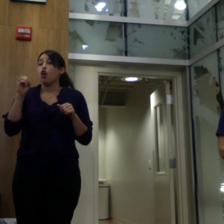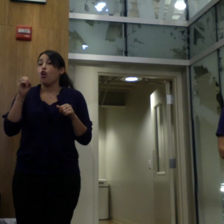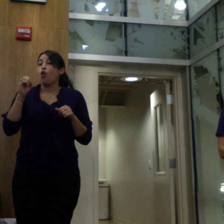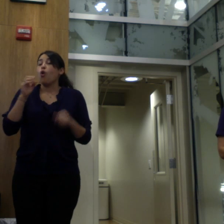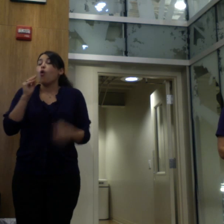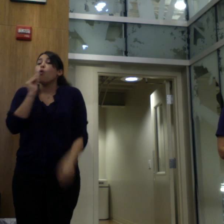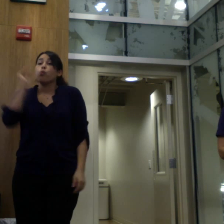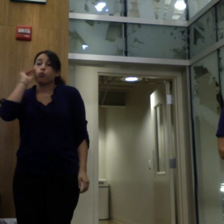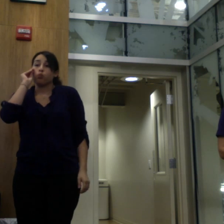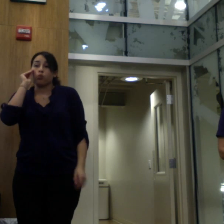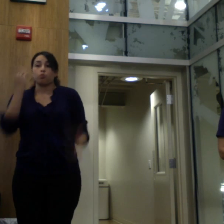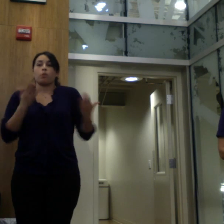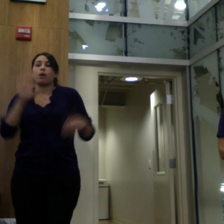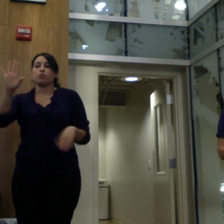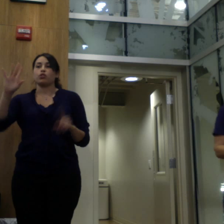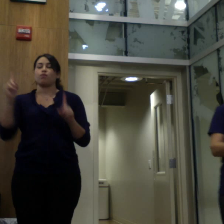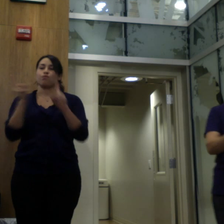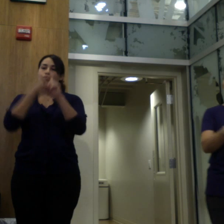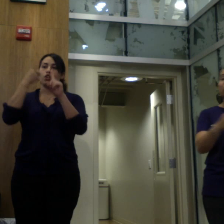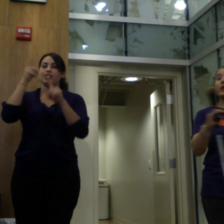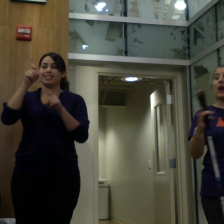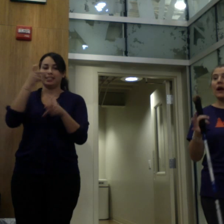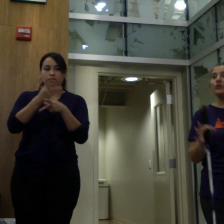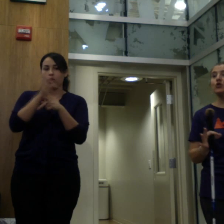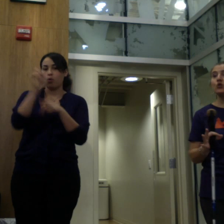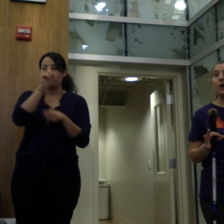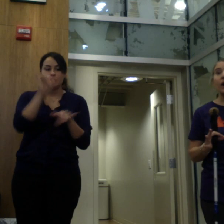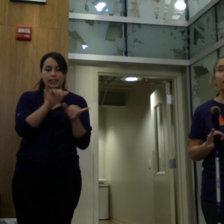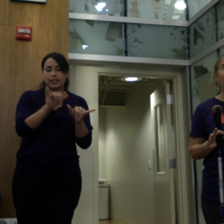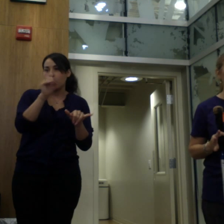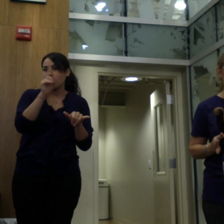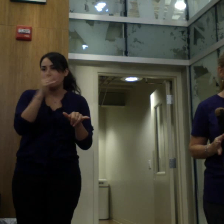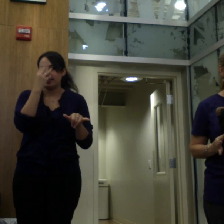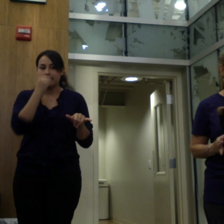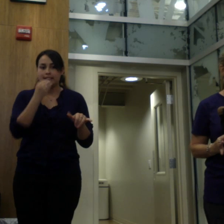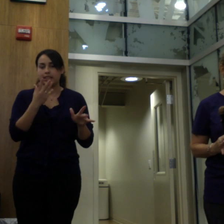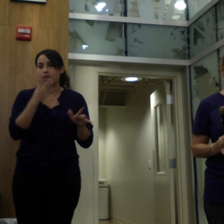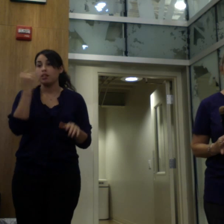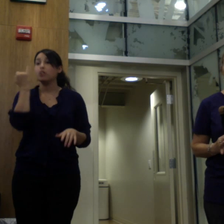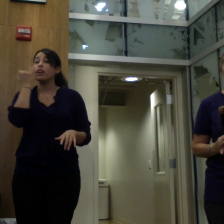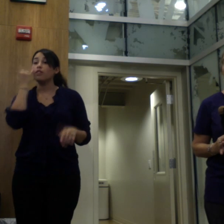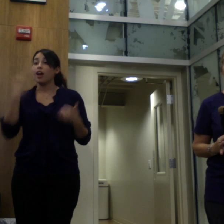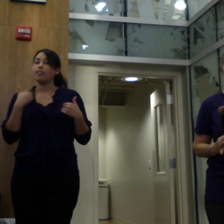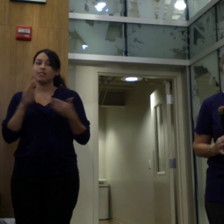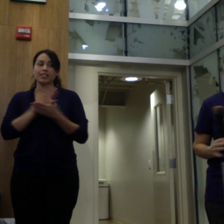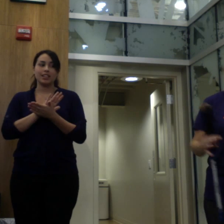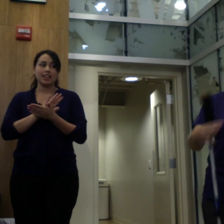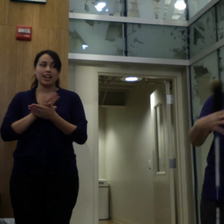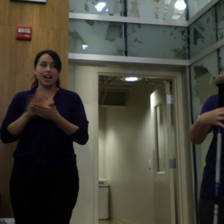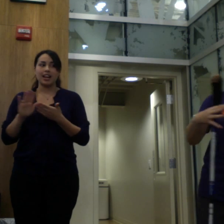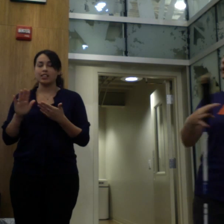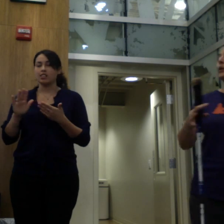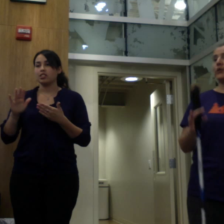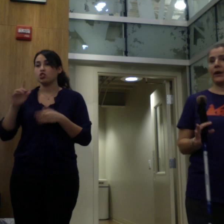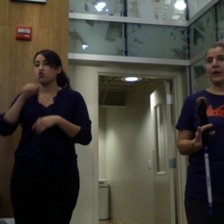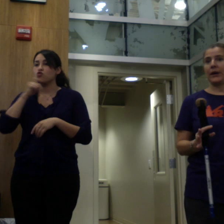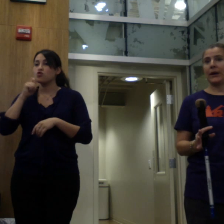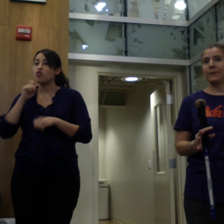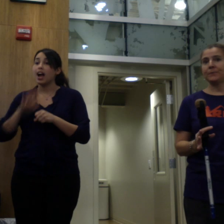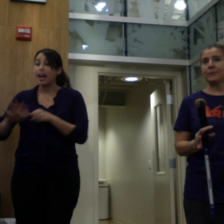first thing that you want to make sure you can take care of. Because if you have a nice dry area from which to work and an